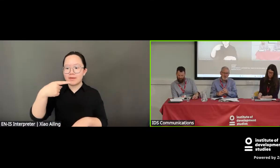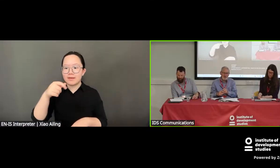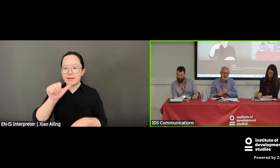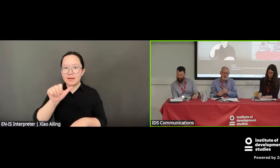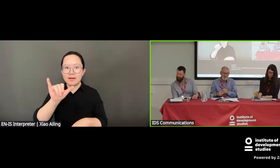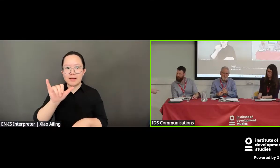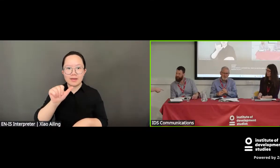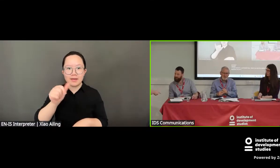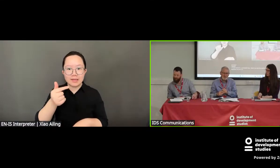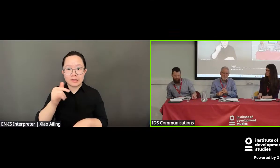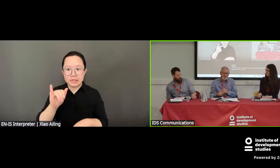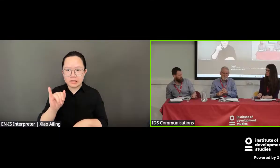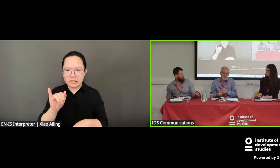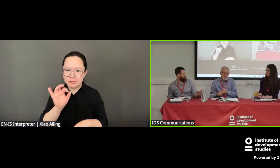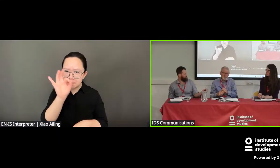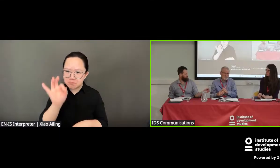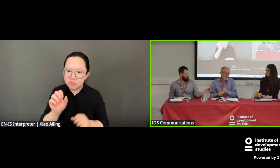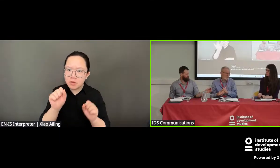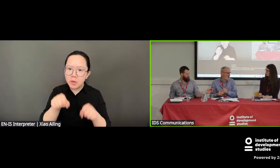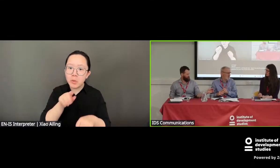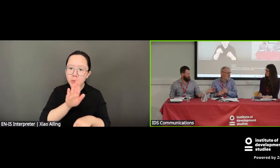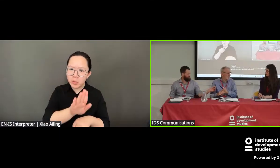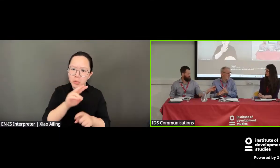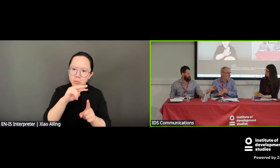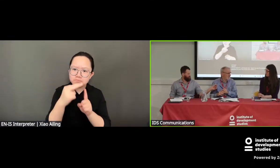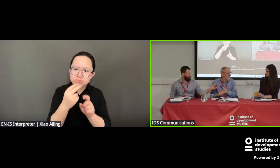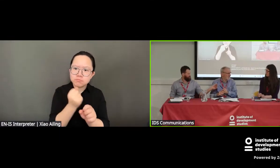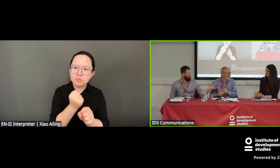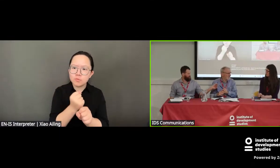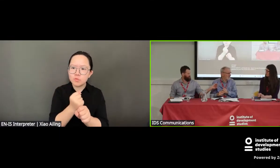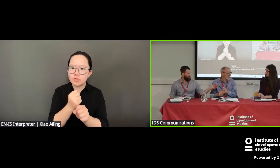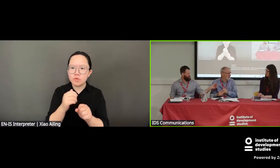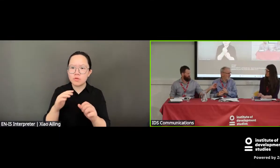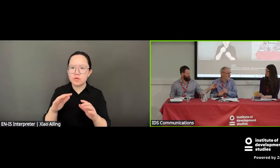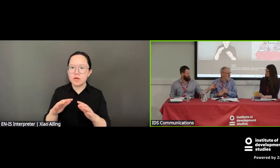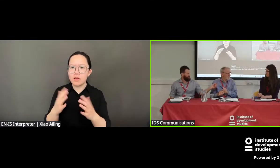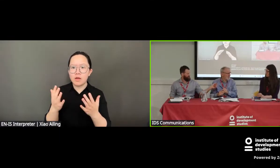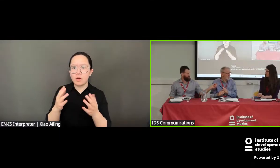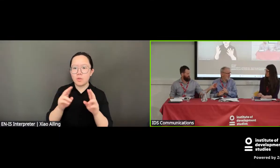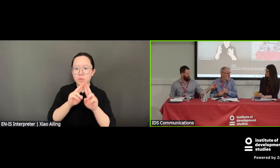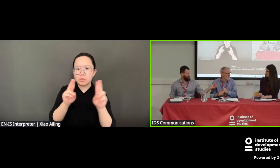sure they really are being serious about inclusion?